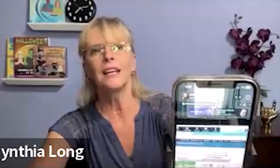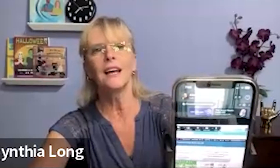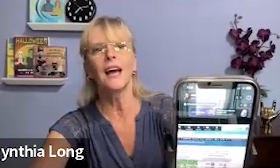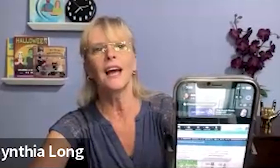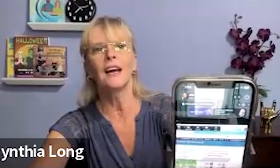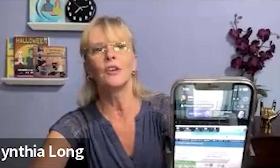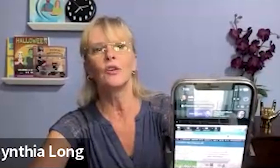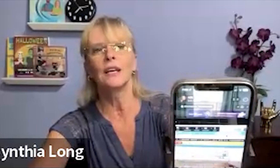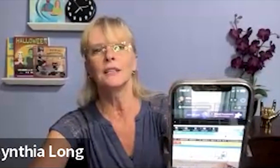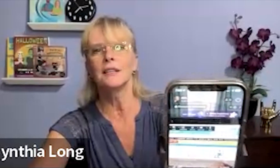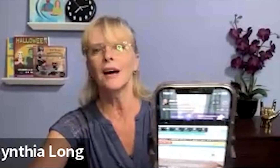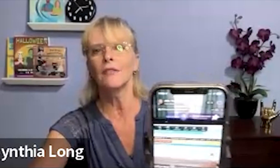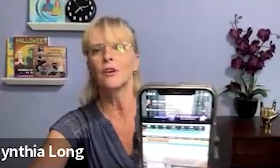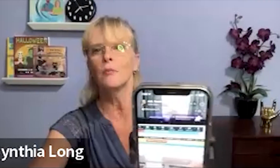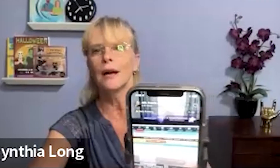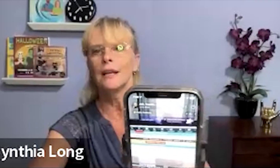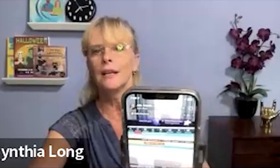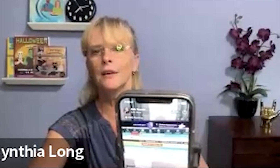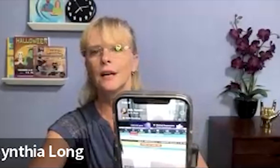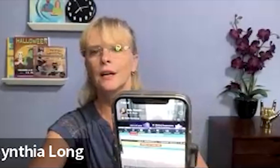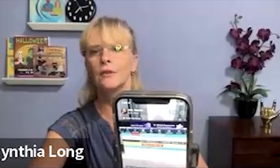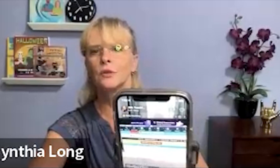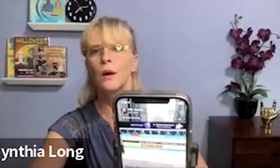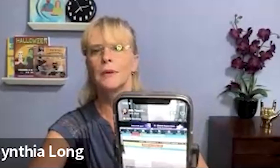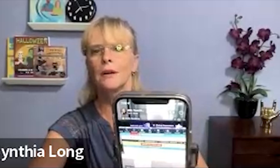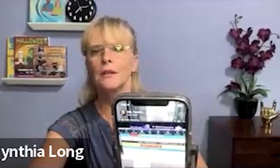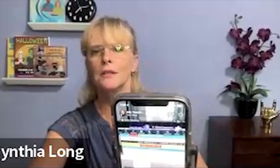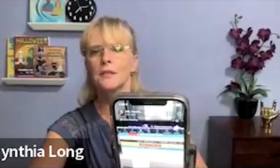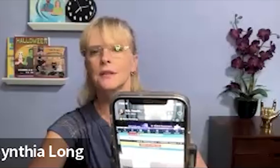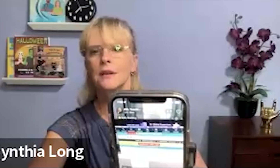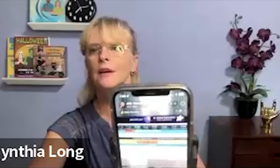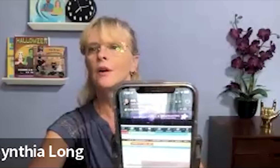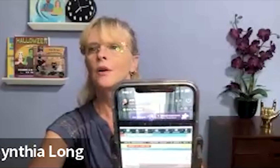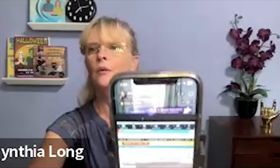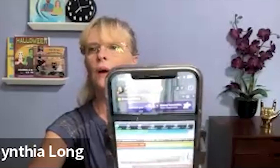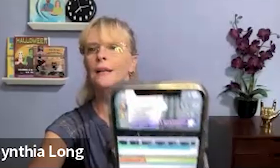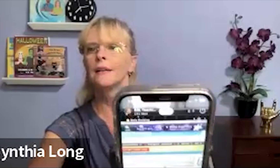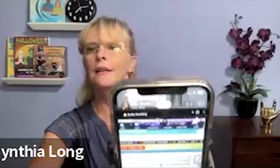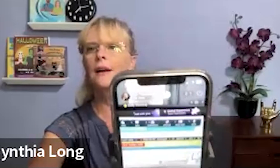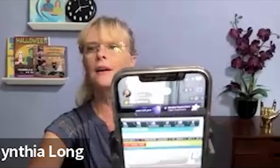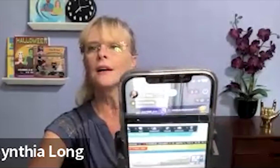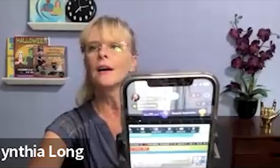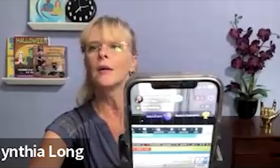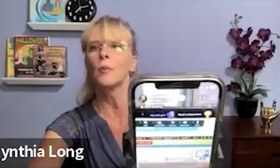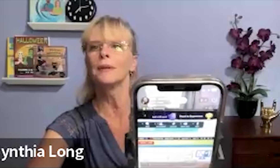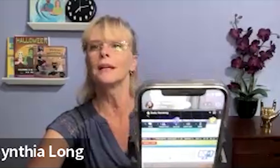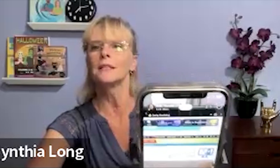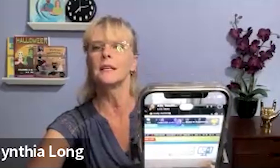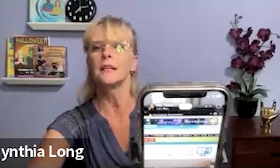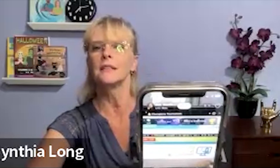training, and you can get to that from right here and go to webinars right there. I'm hoping they can see